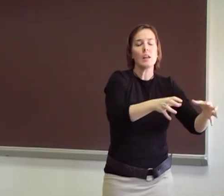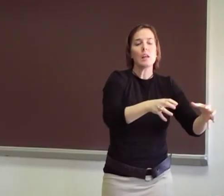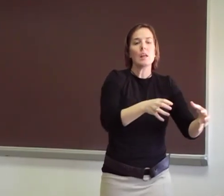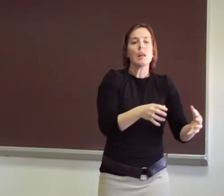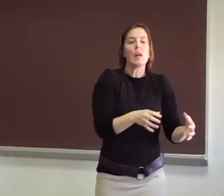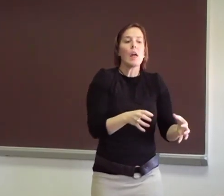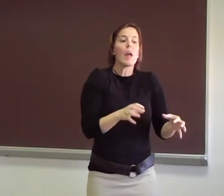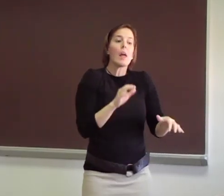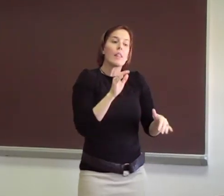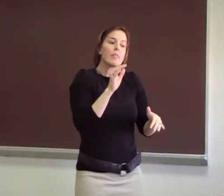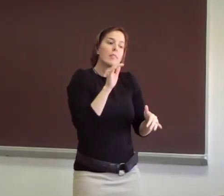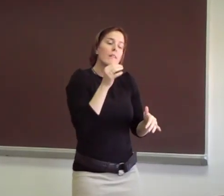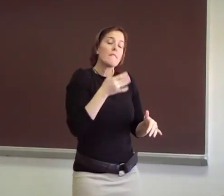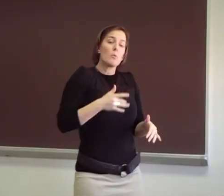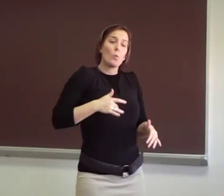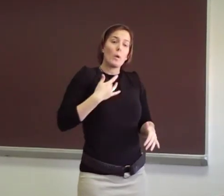surface, we put the clay on.